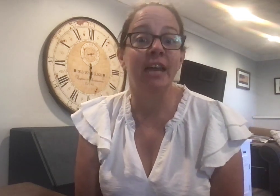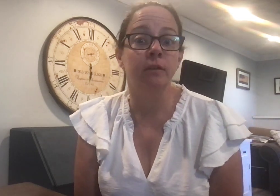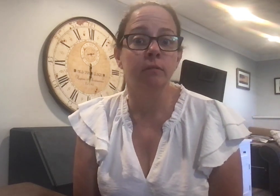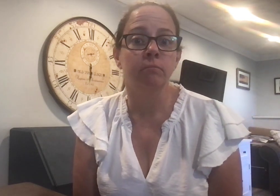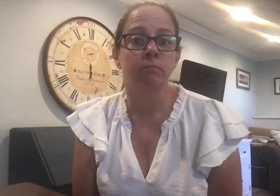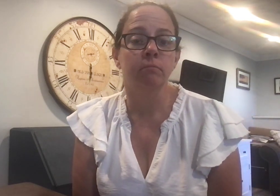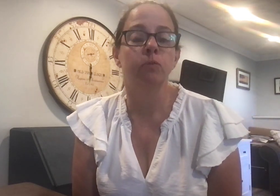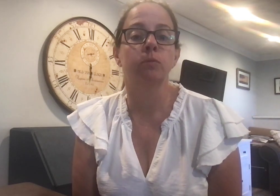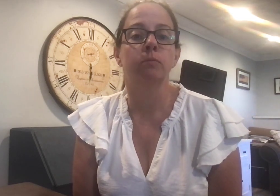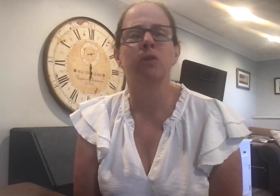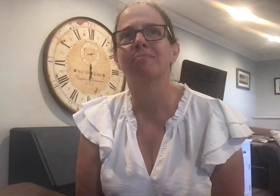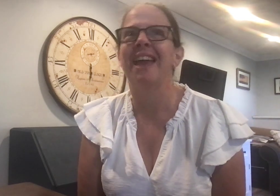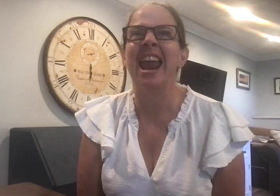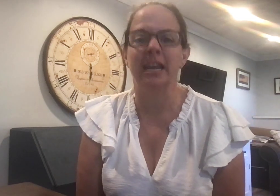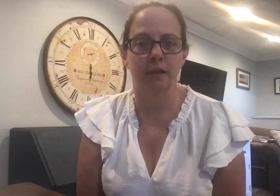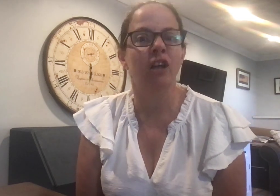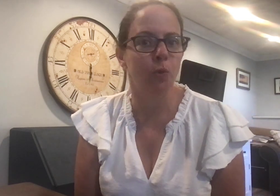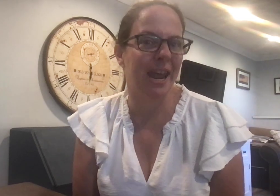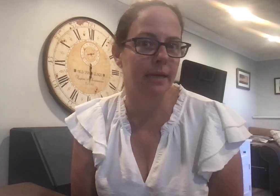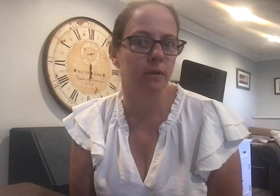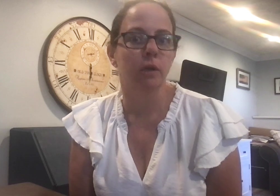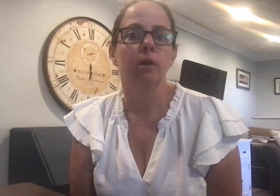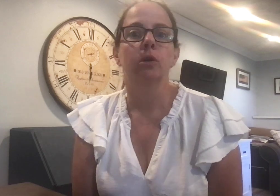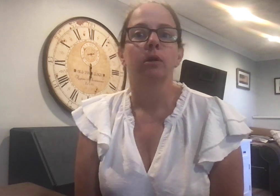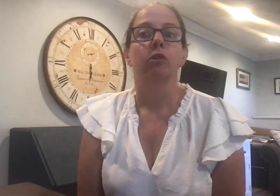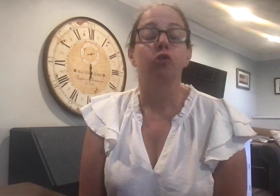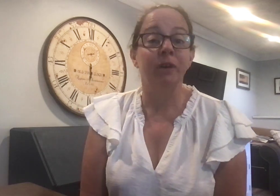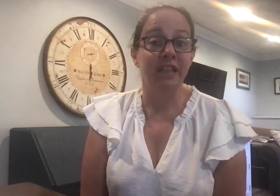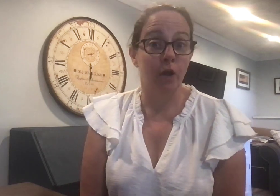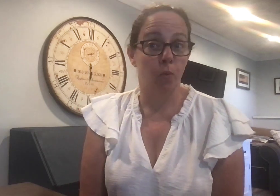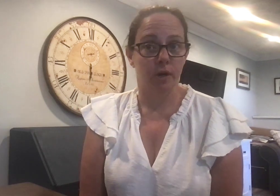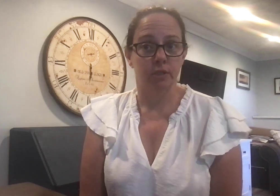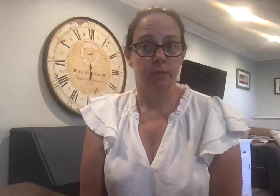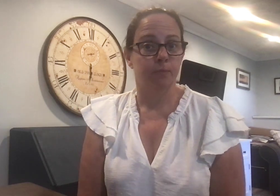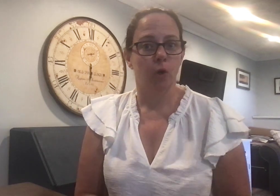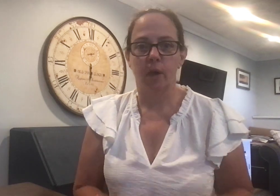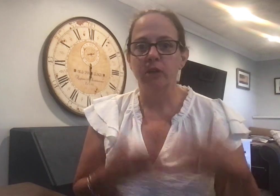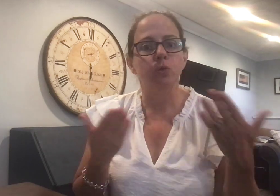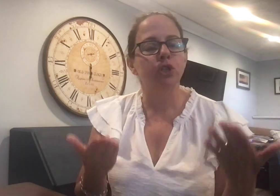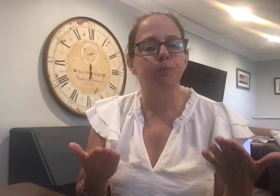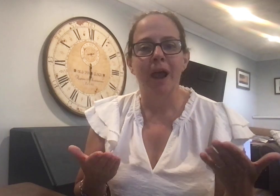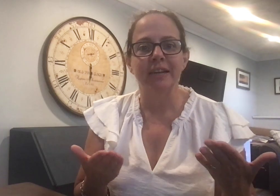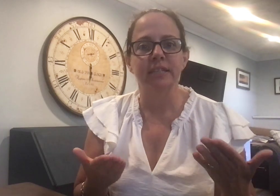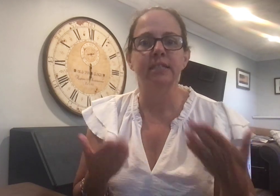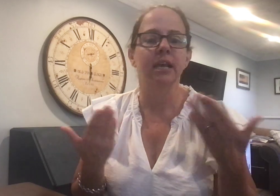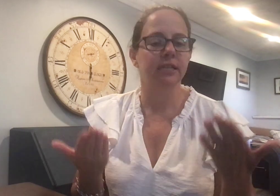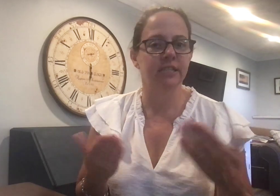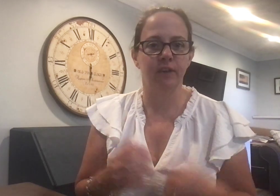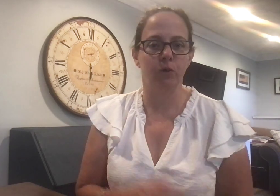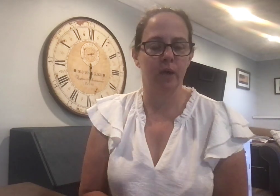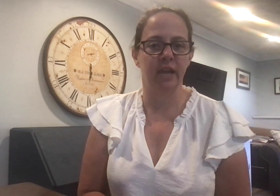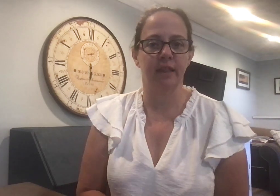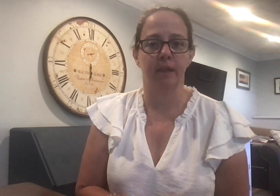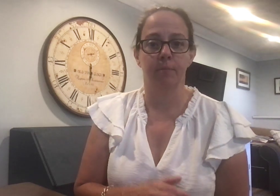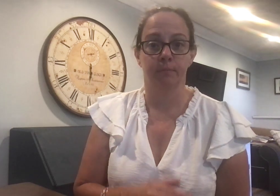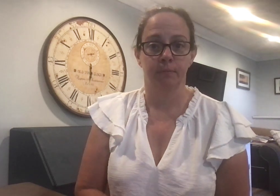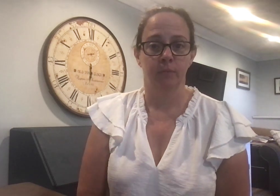10 or 8. I'll do 8 3-letter words. Okay, so just practice, see if you can get them.